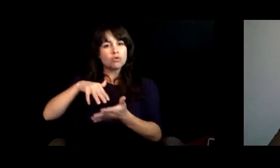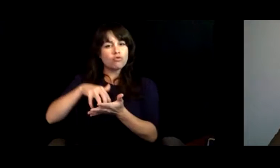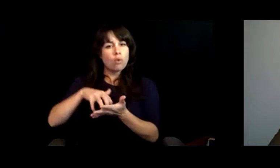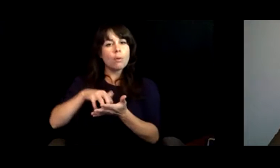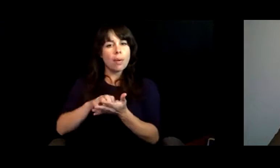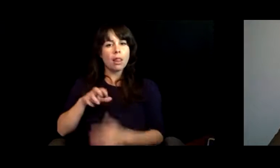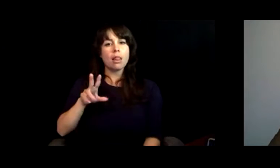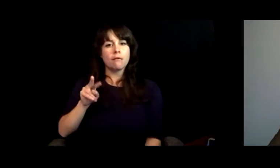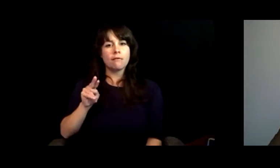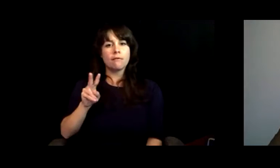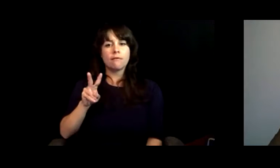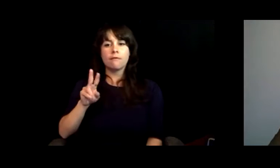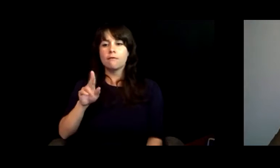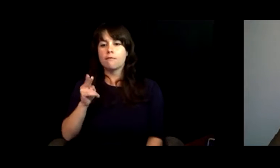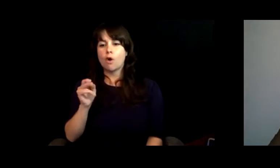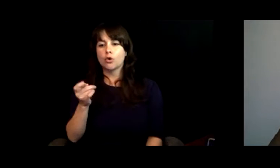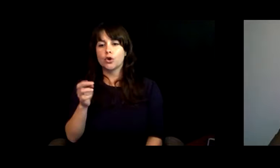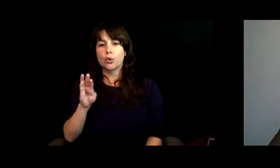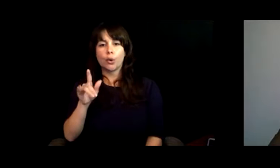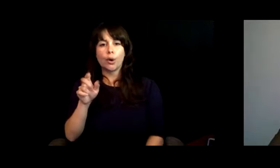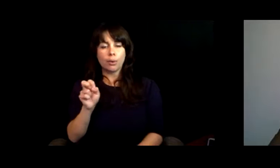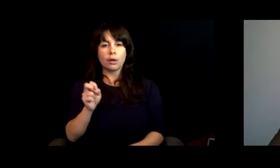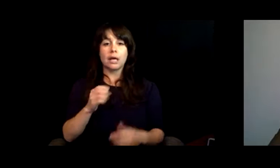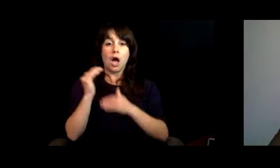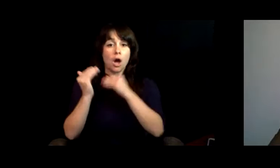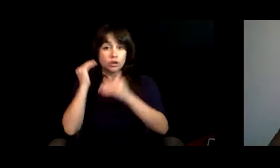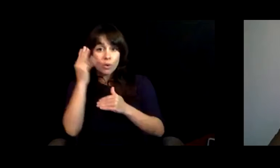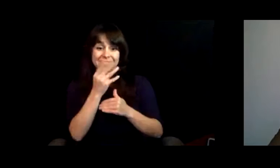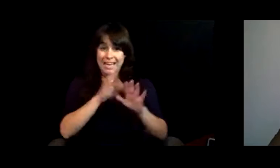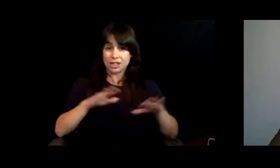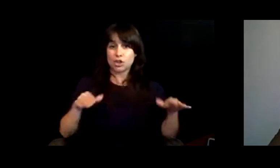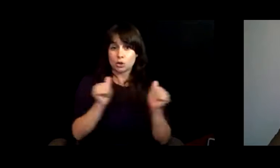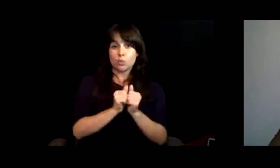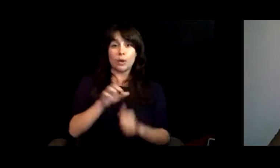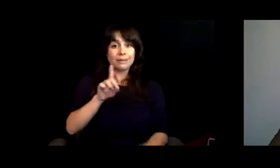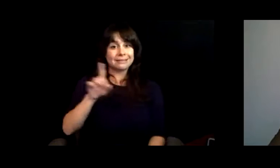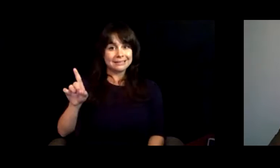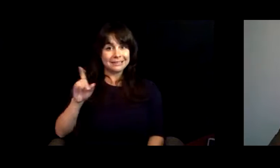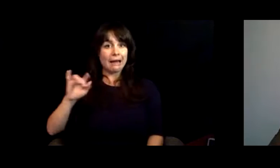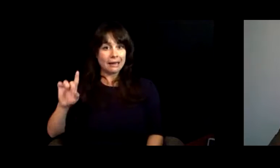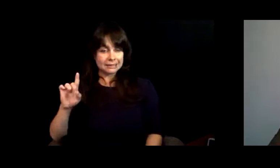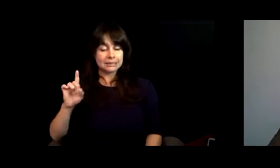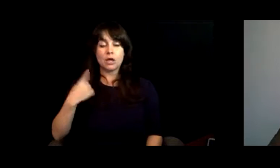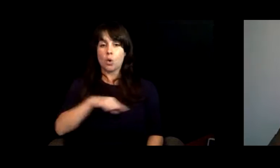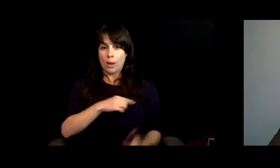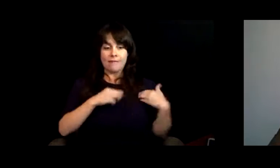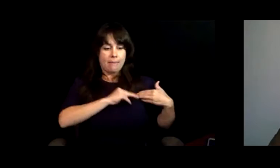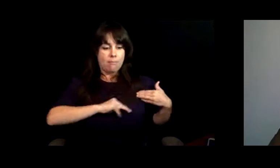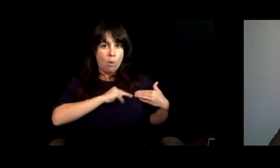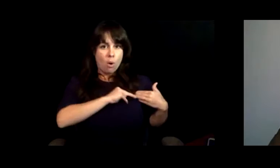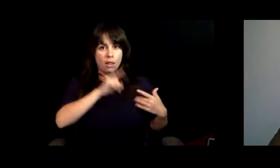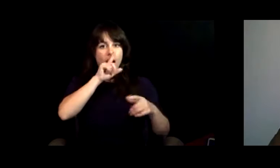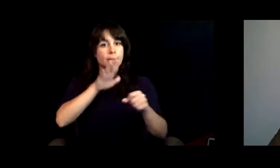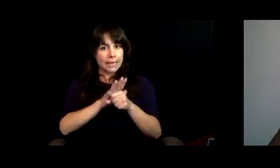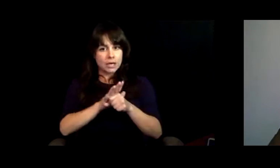intellectual, both children and adults with intellectual and developmental disabilities. And we have an obligation, a moral obligation to care for them. And